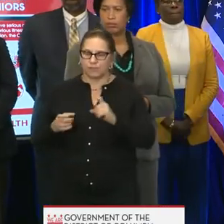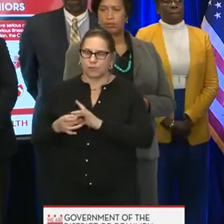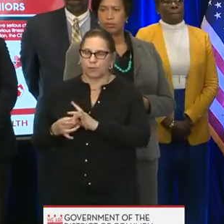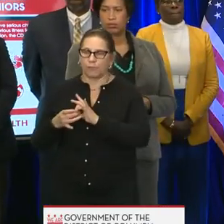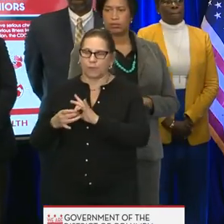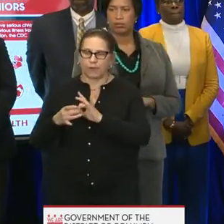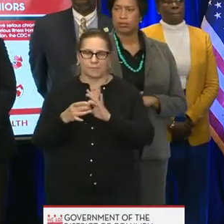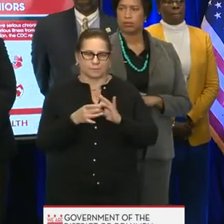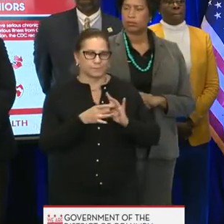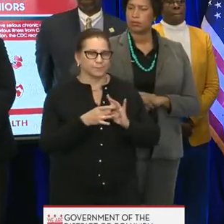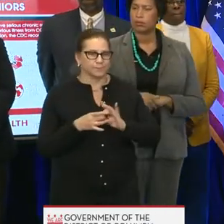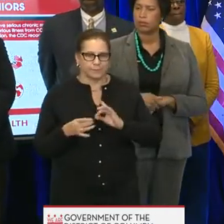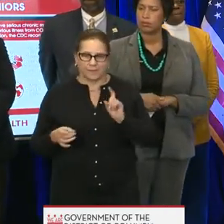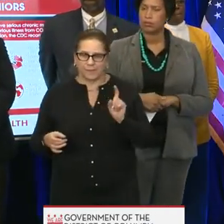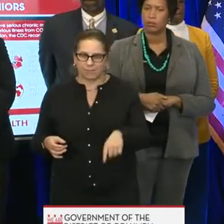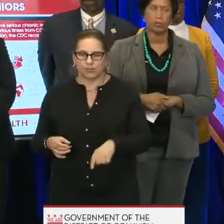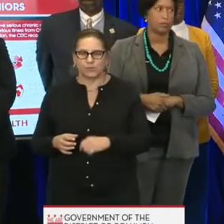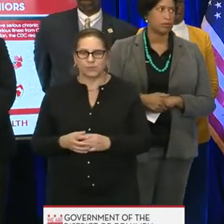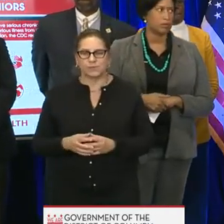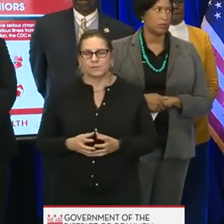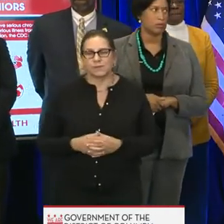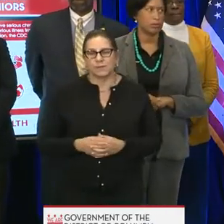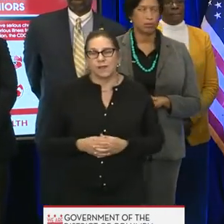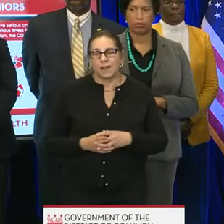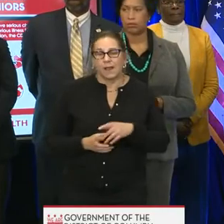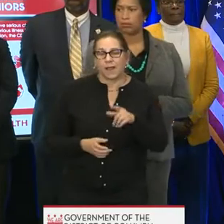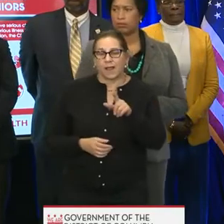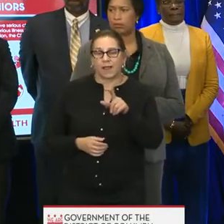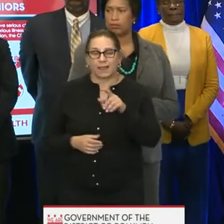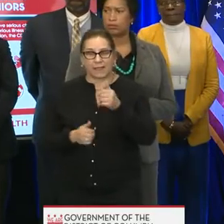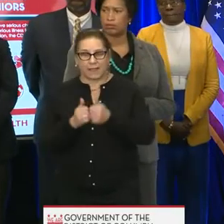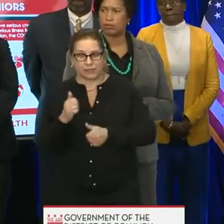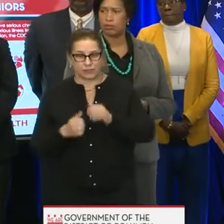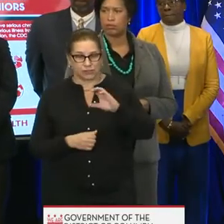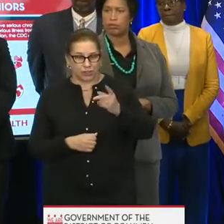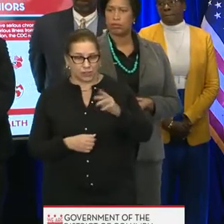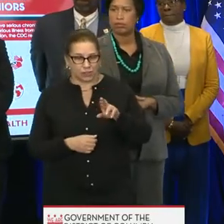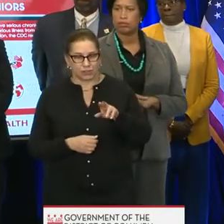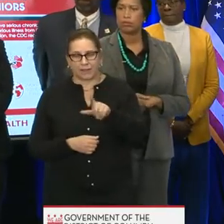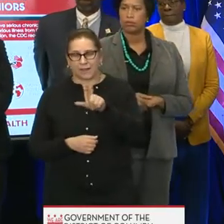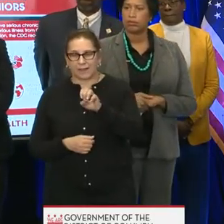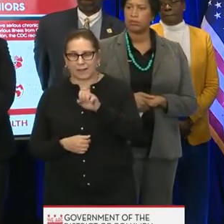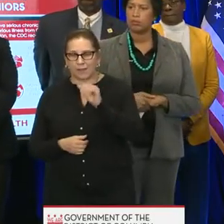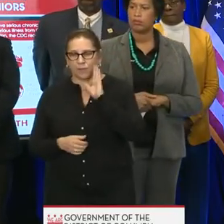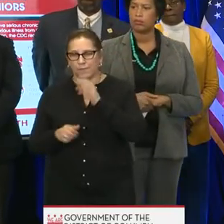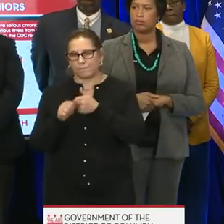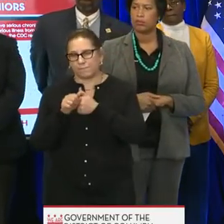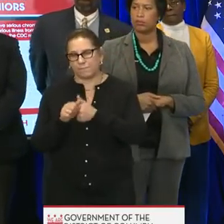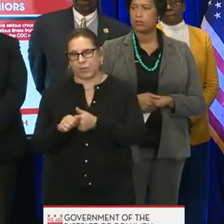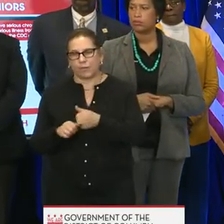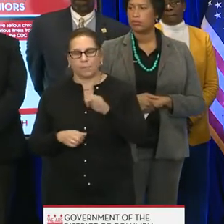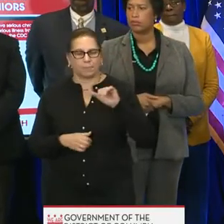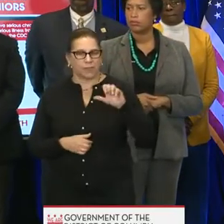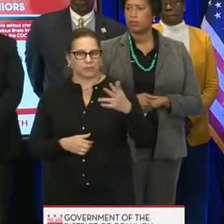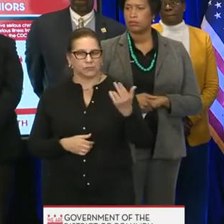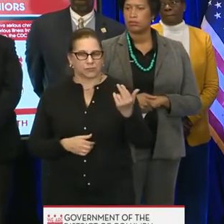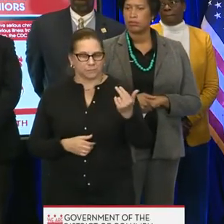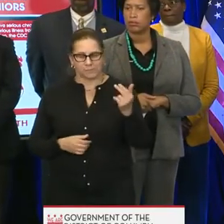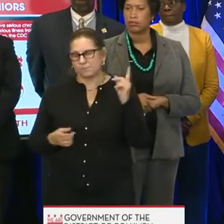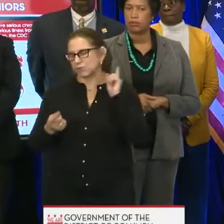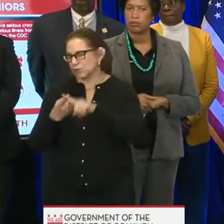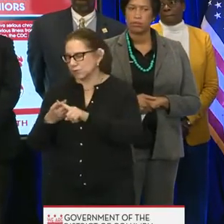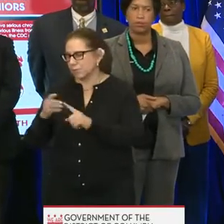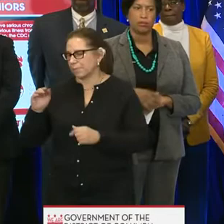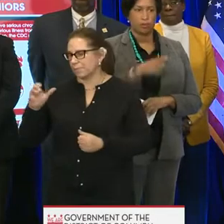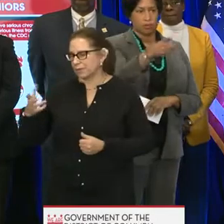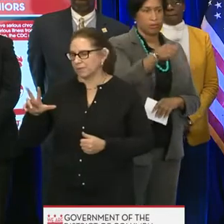following the March 16th to March 31st closure with distance learning.